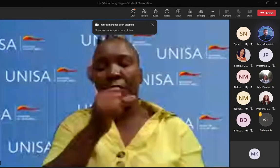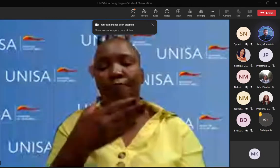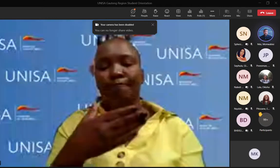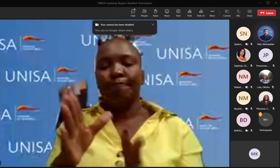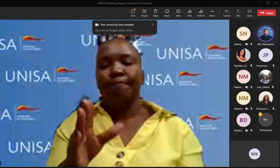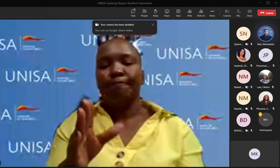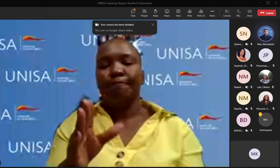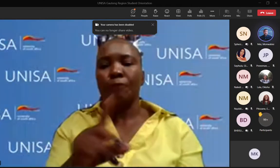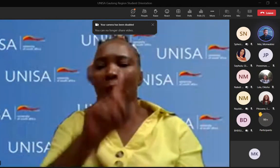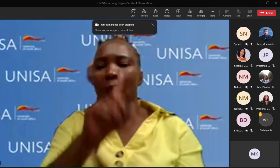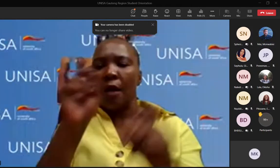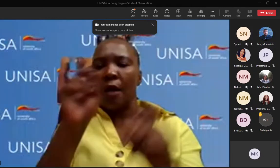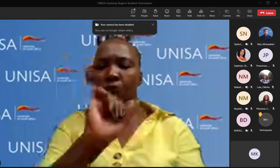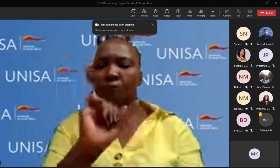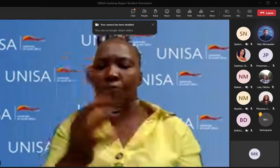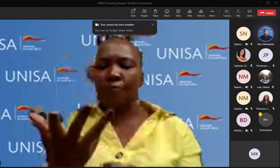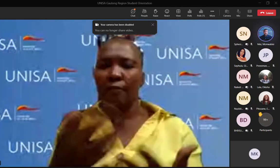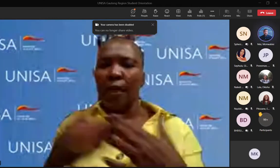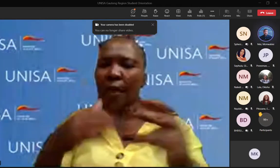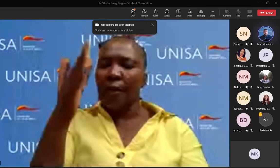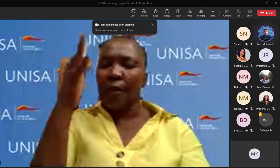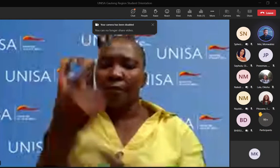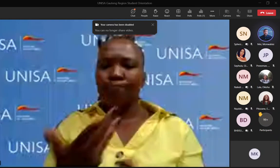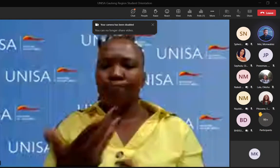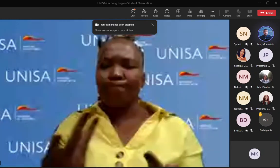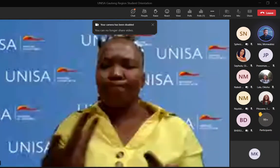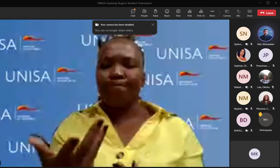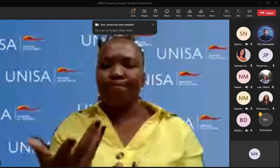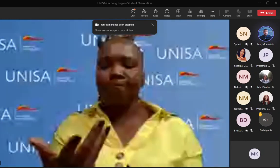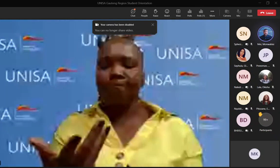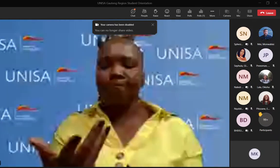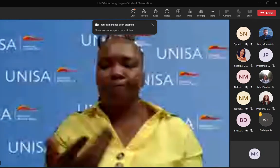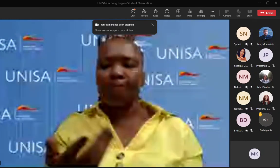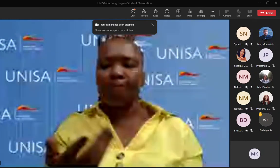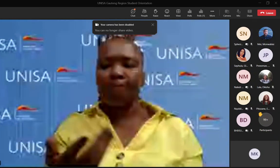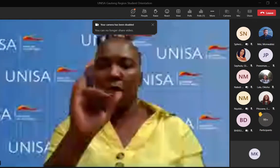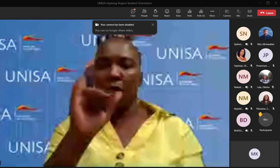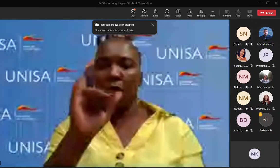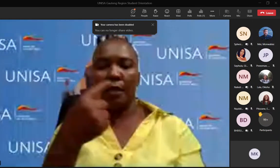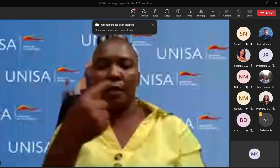clear any hands apart from the Applause